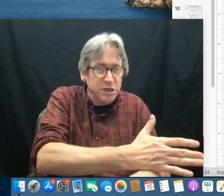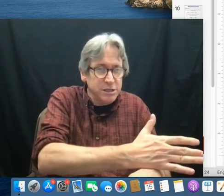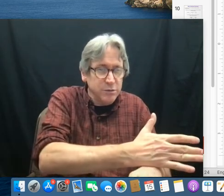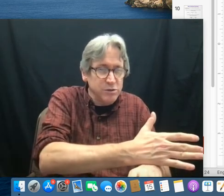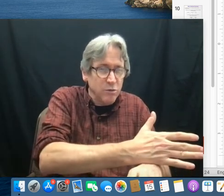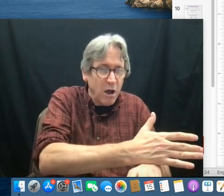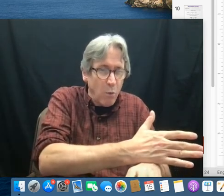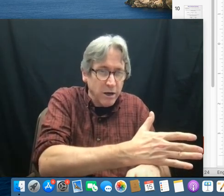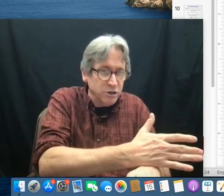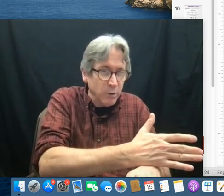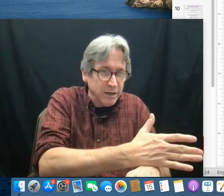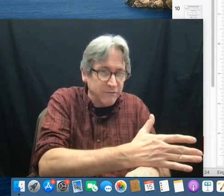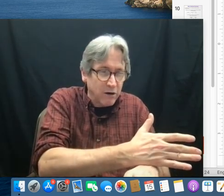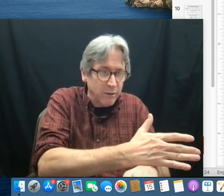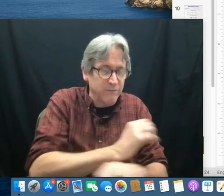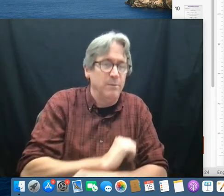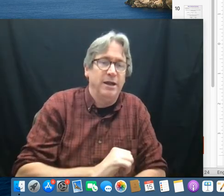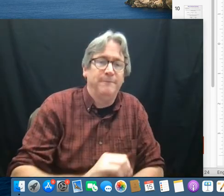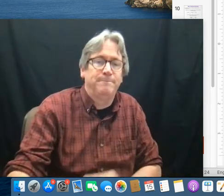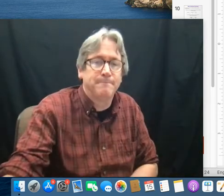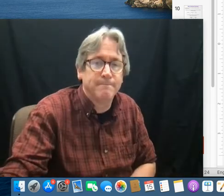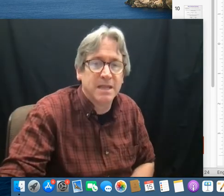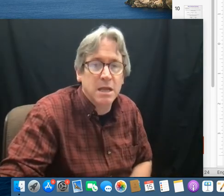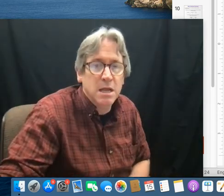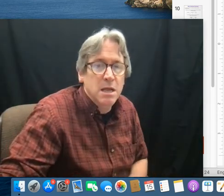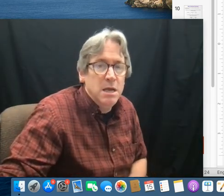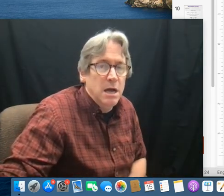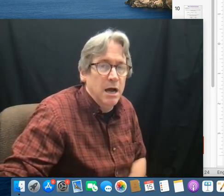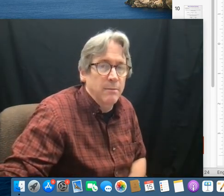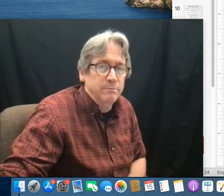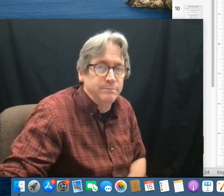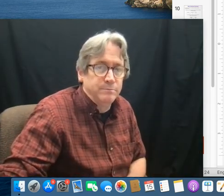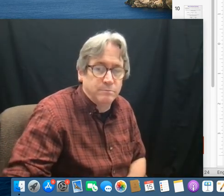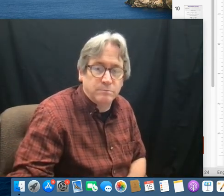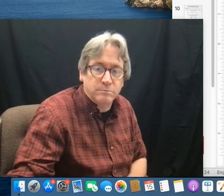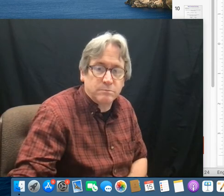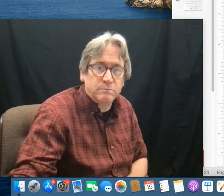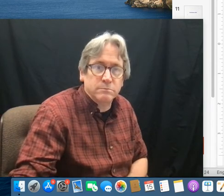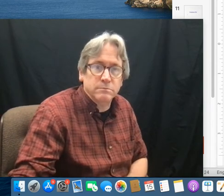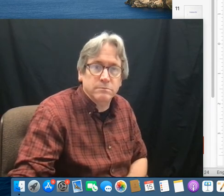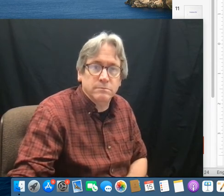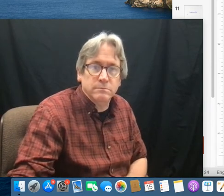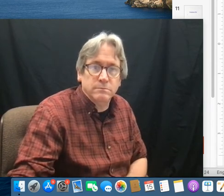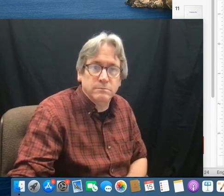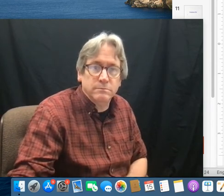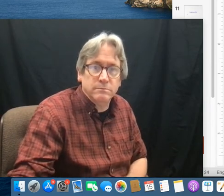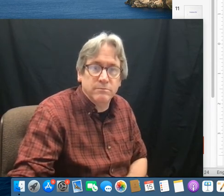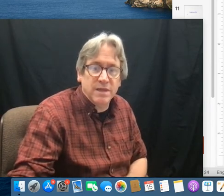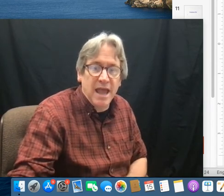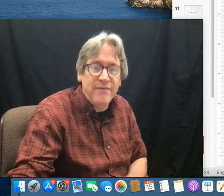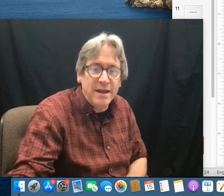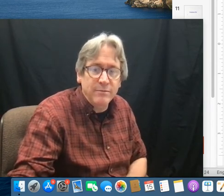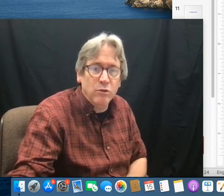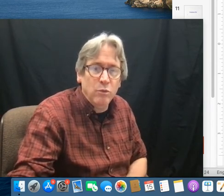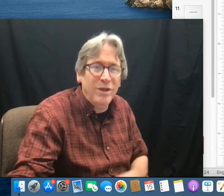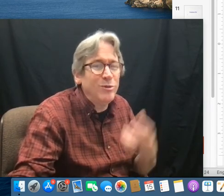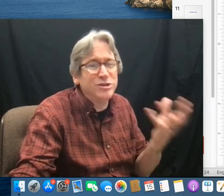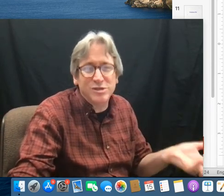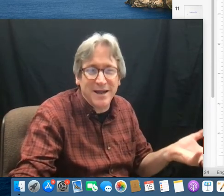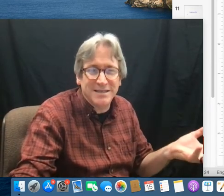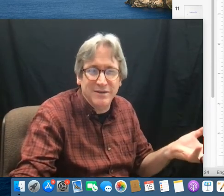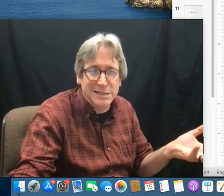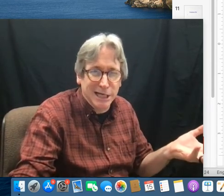talking about how do signs change over time, and how do people learn signs? So proximalization, is it close to your